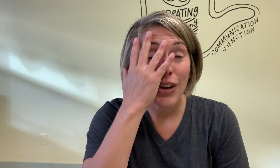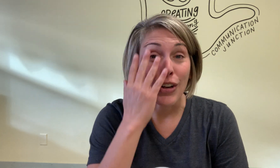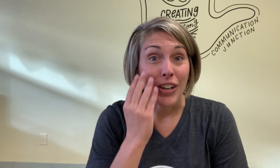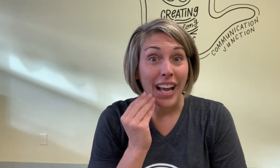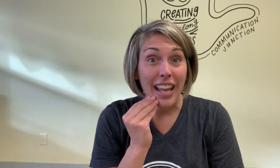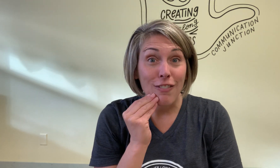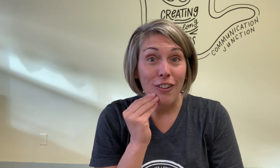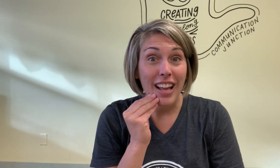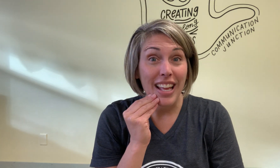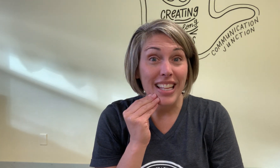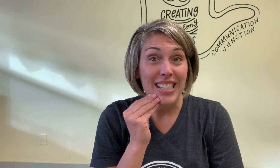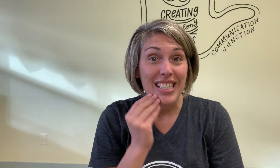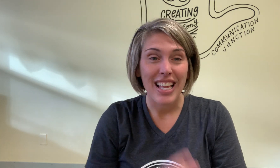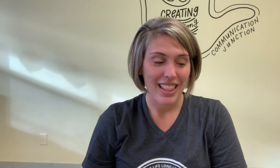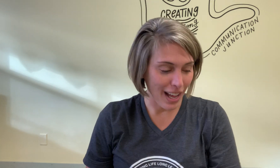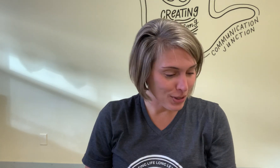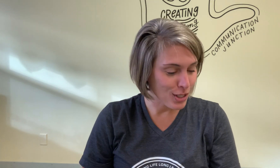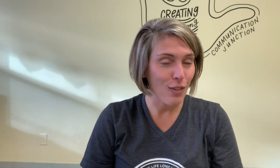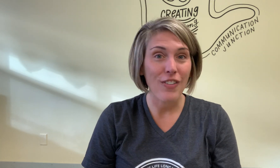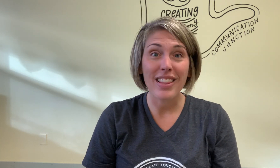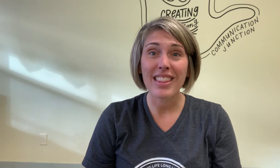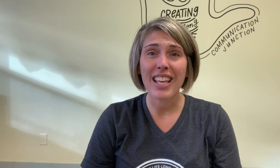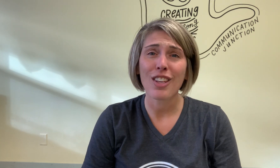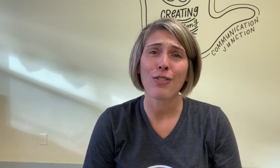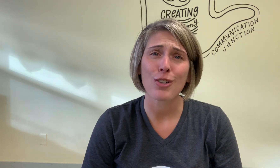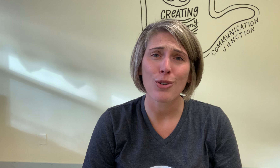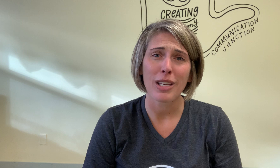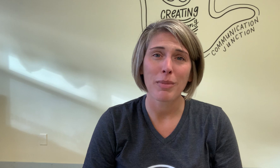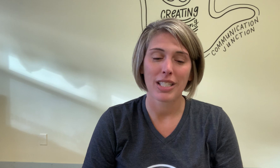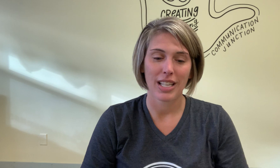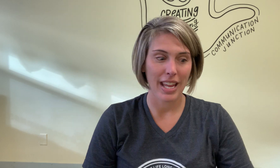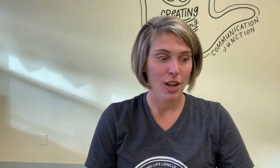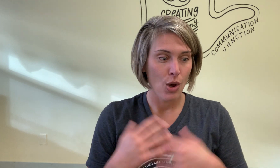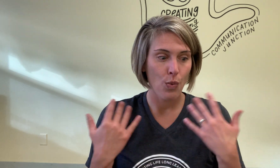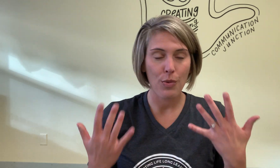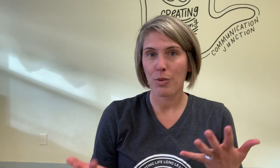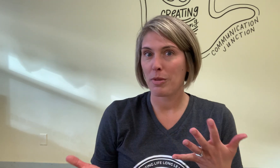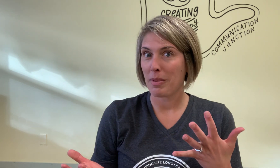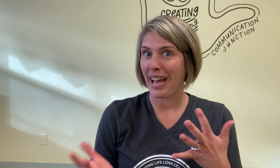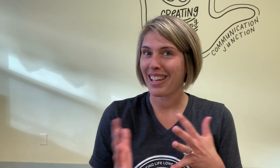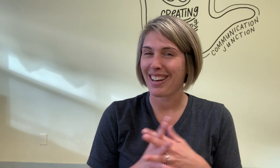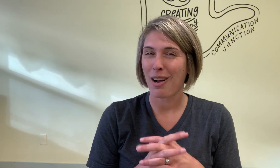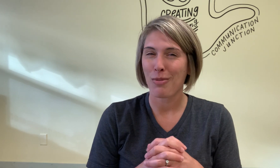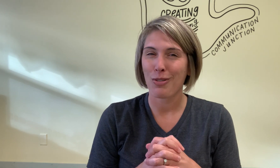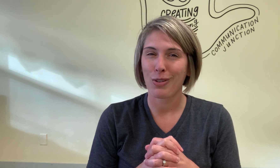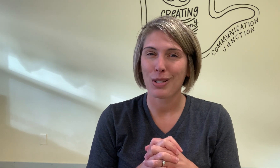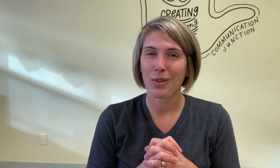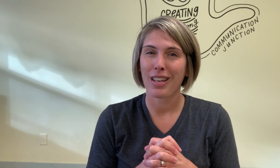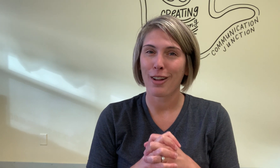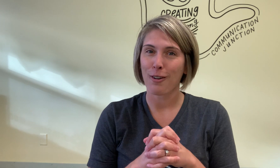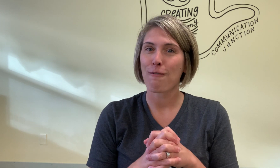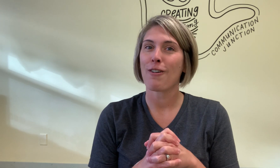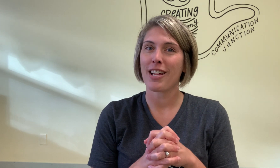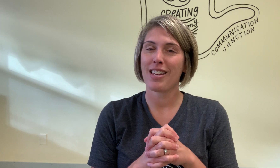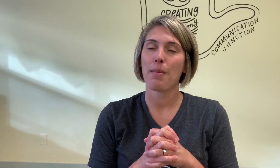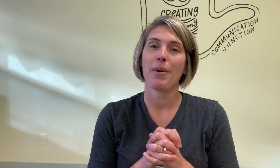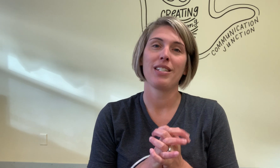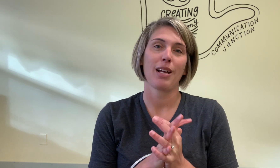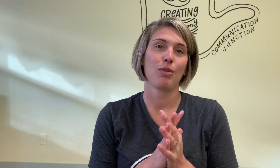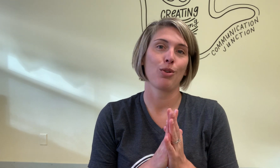Good night, friends. That was so fun. Thank you for joining me today. We will be back in a couple of weeks with another fun bedtime story